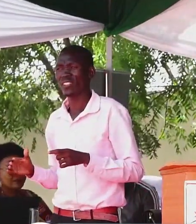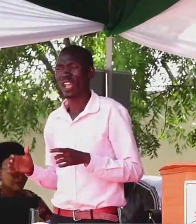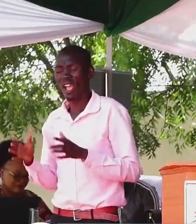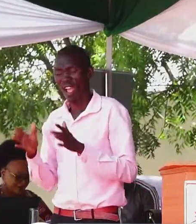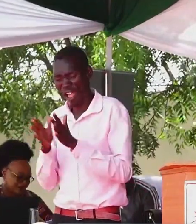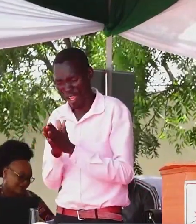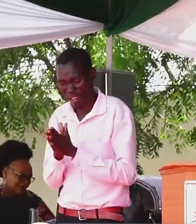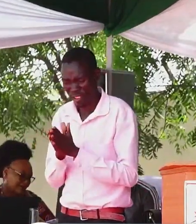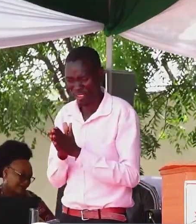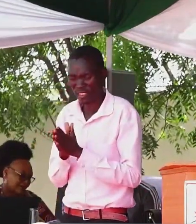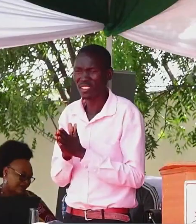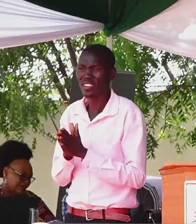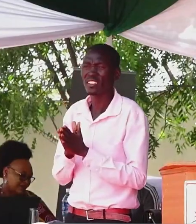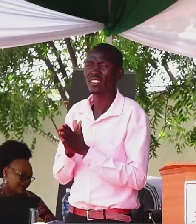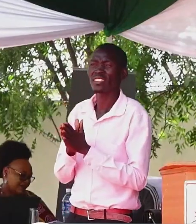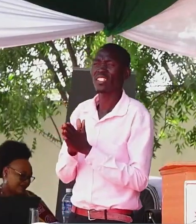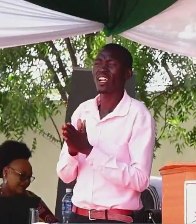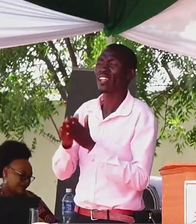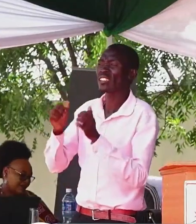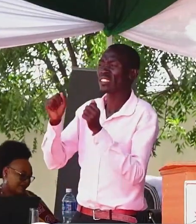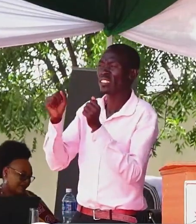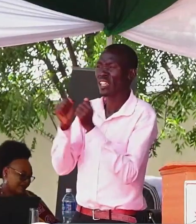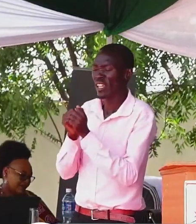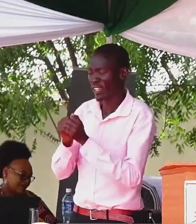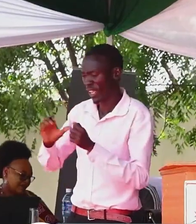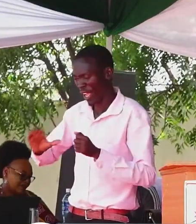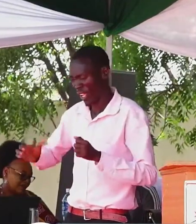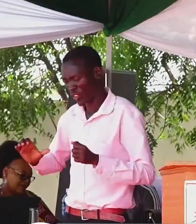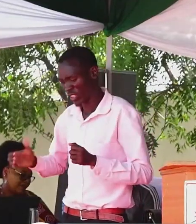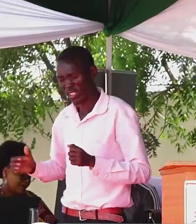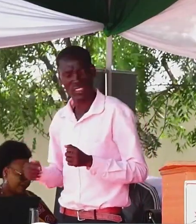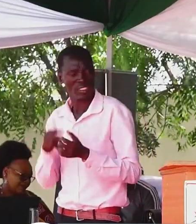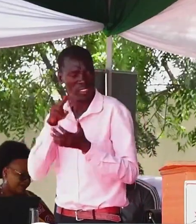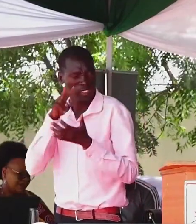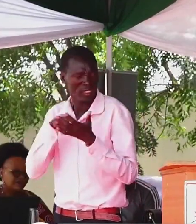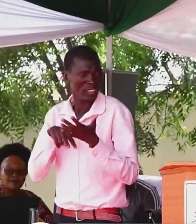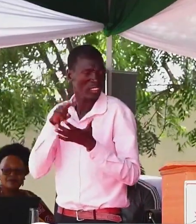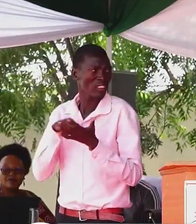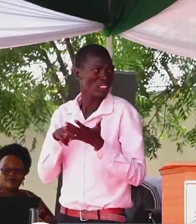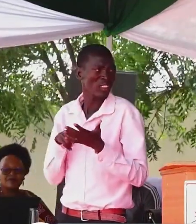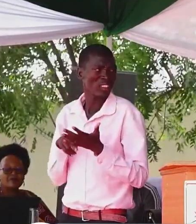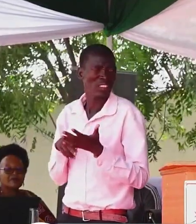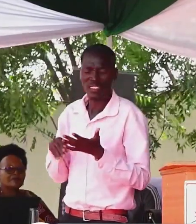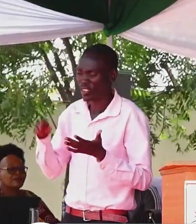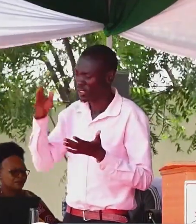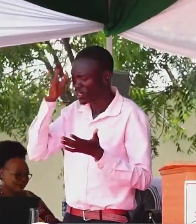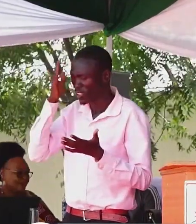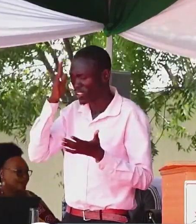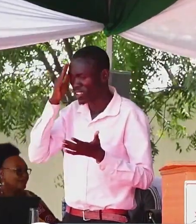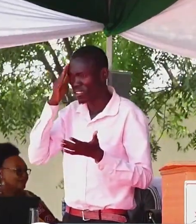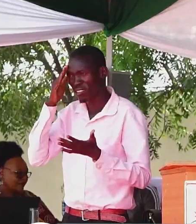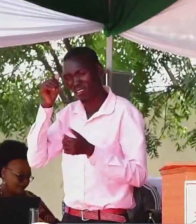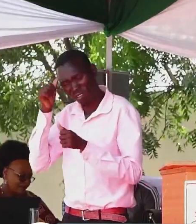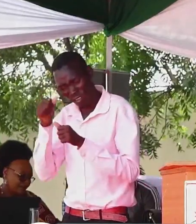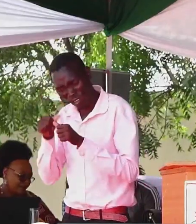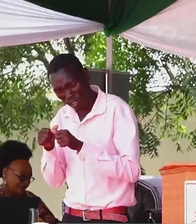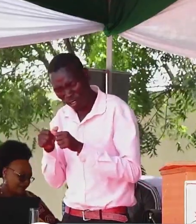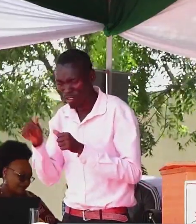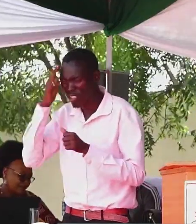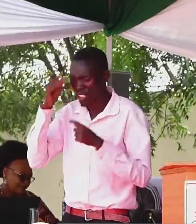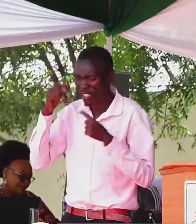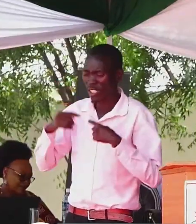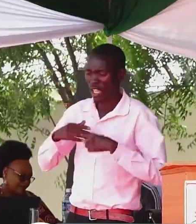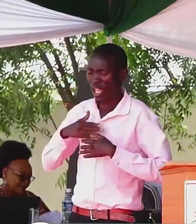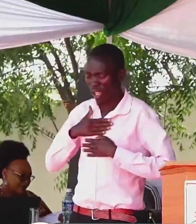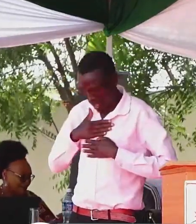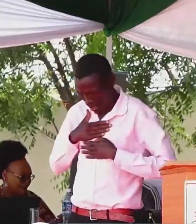and 10 countries. And I want to read the countries so that our His Excellency knows that